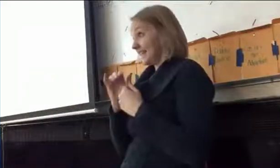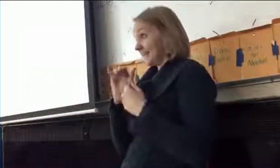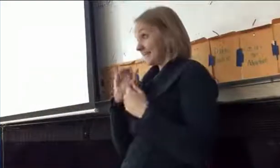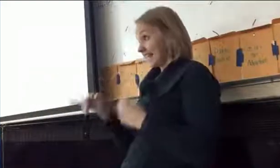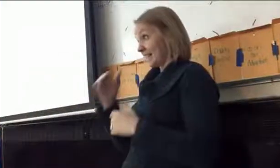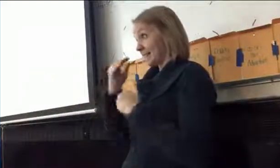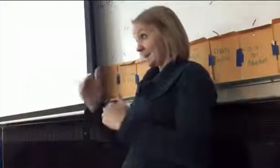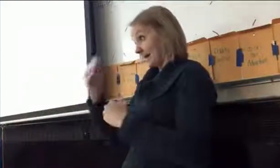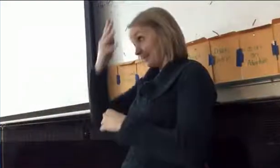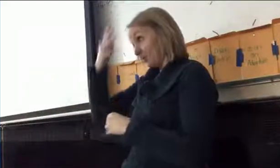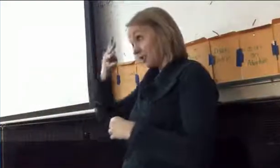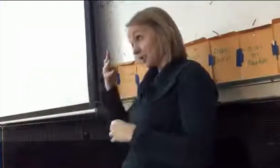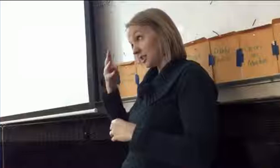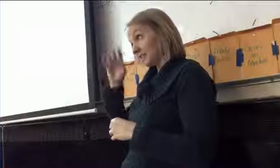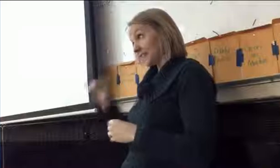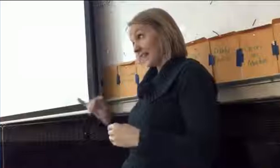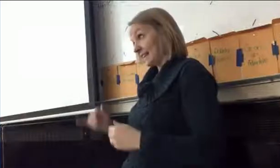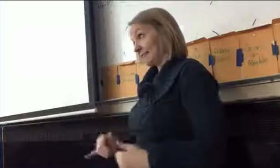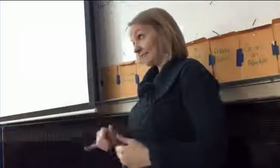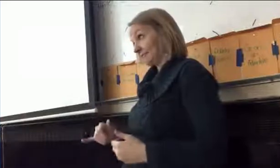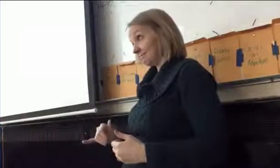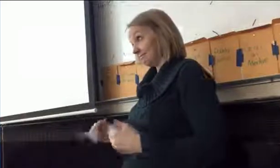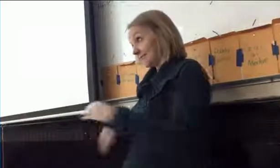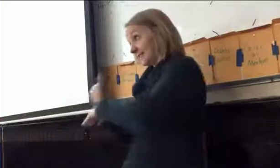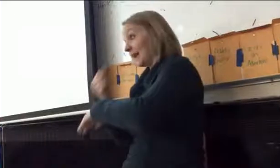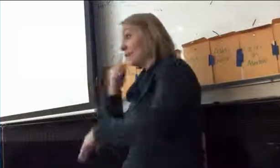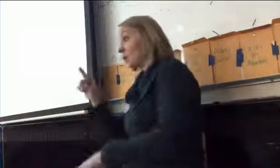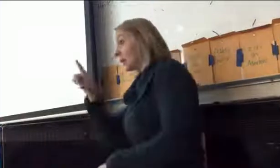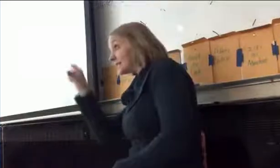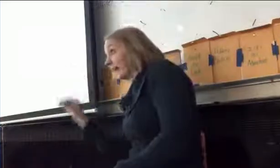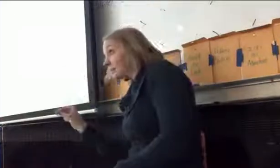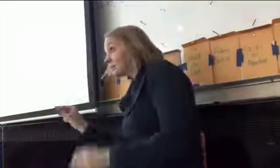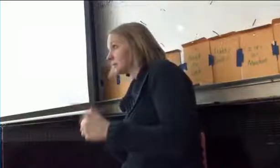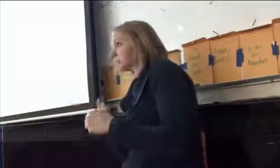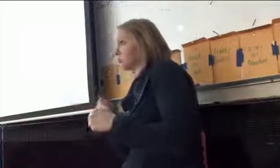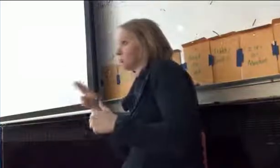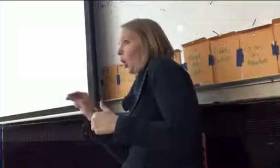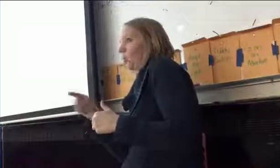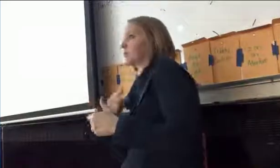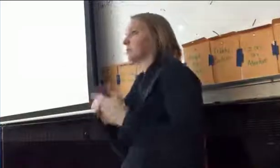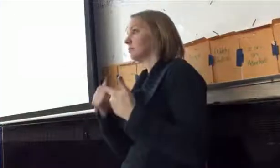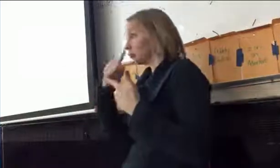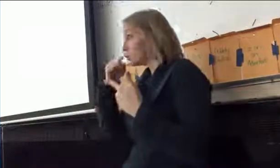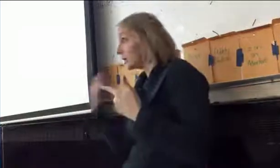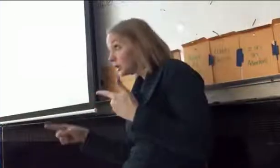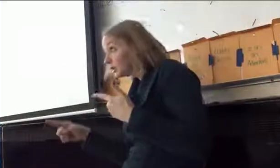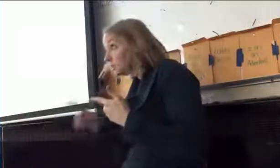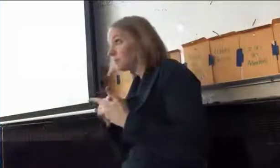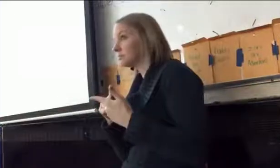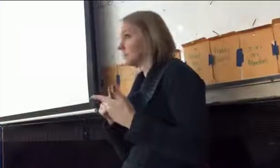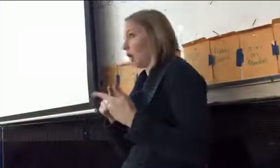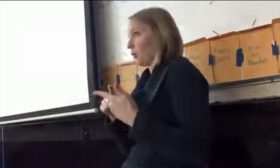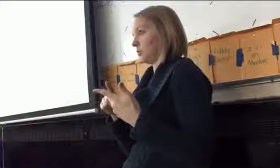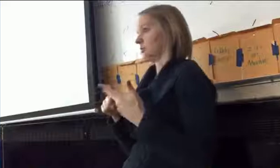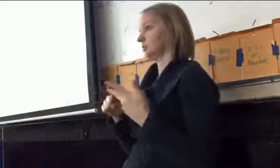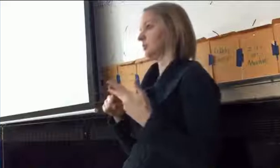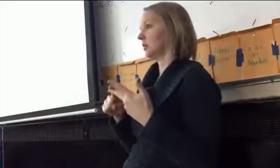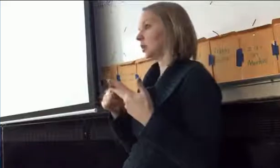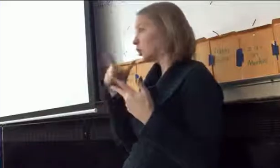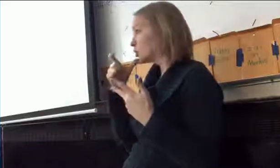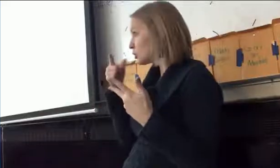limiting immigration? Does that exist for Italians? No. Nope. Does it? What about Russians? No. Nope. Who's it going to focus